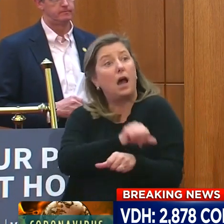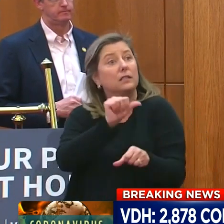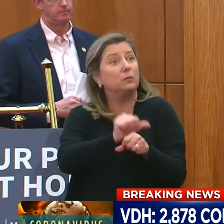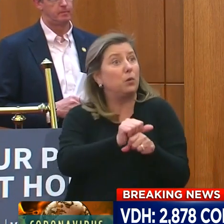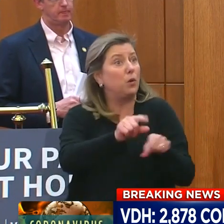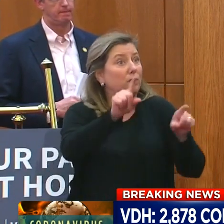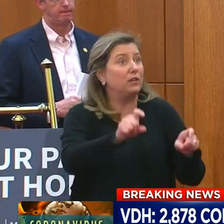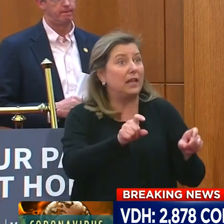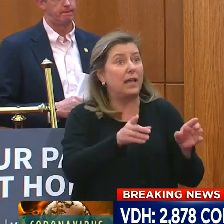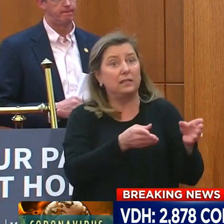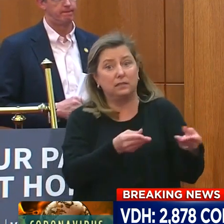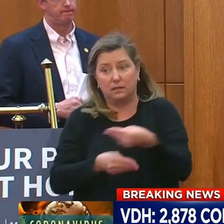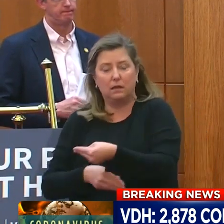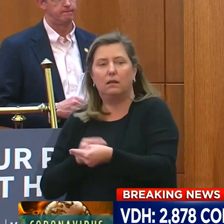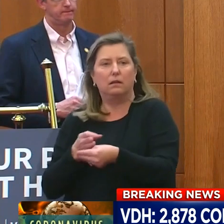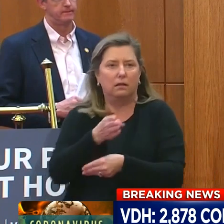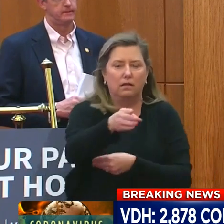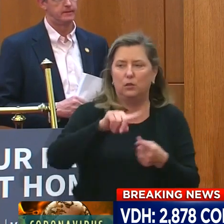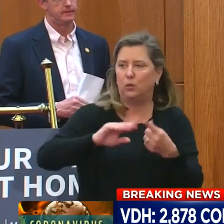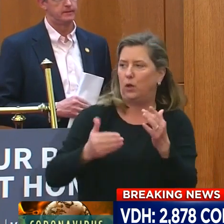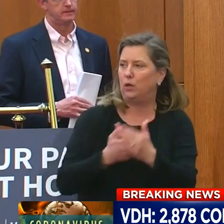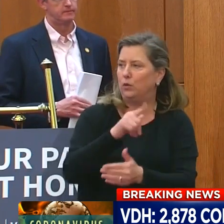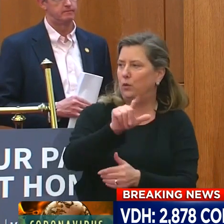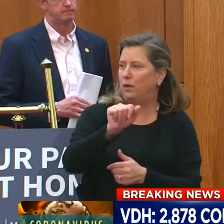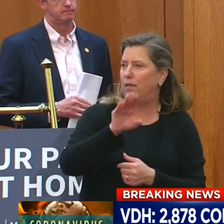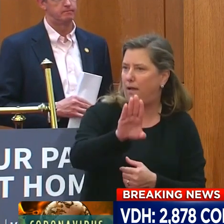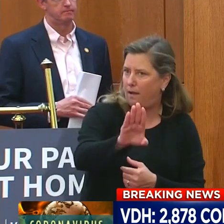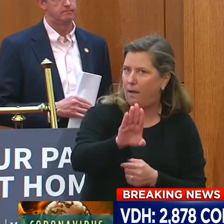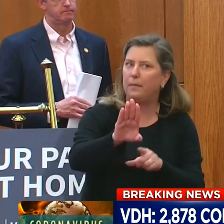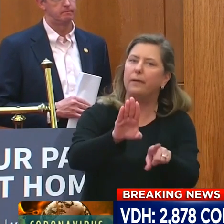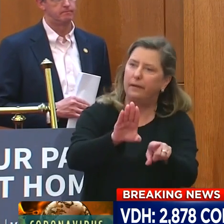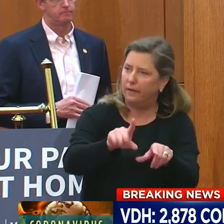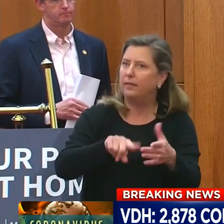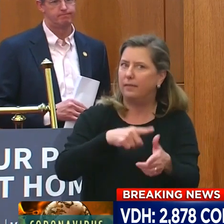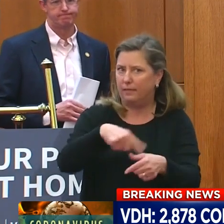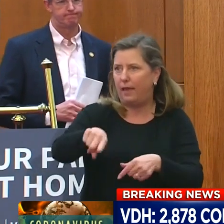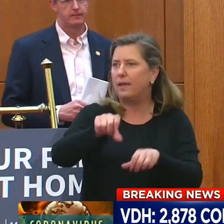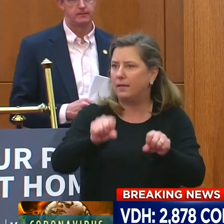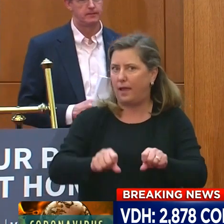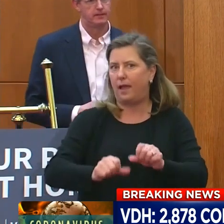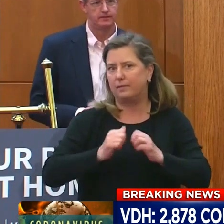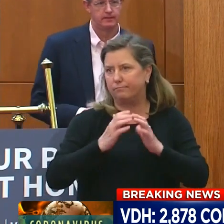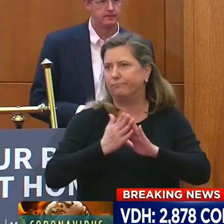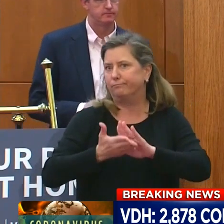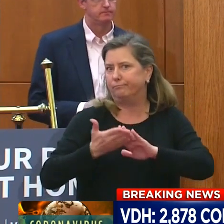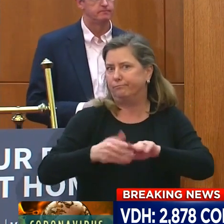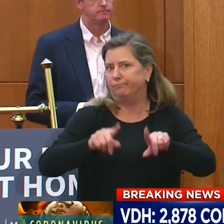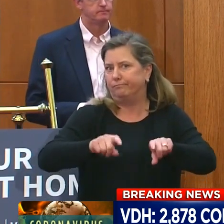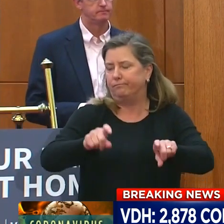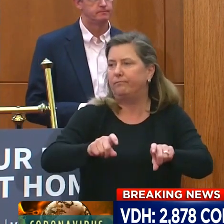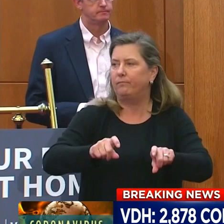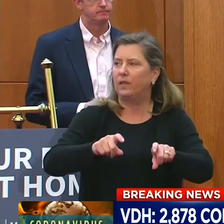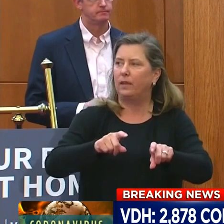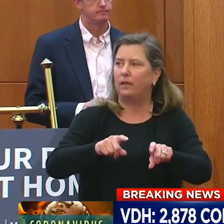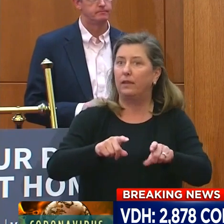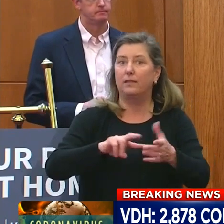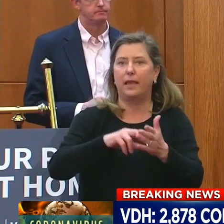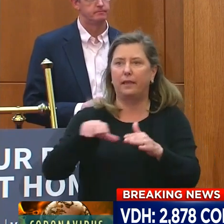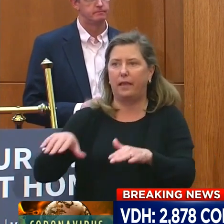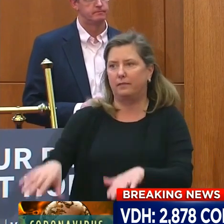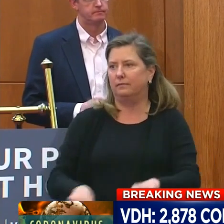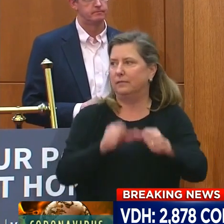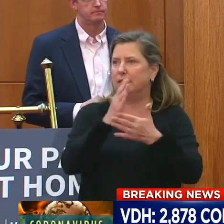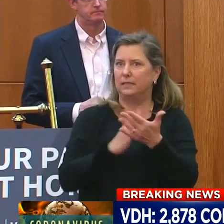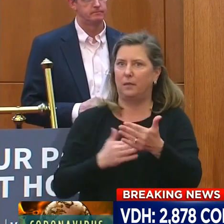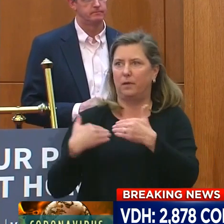of these new laboratories that now have a capacity and can share some of the testing burden. I